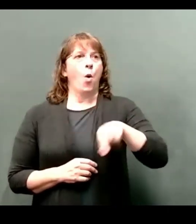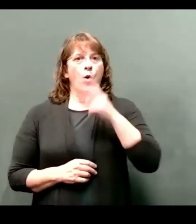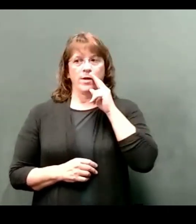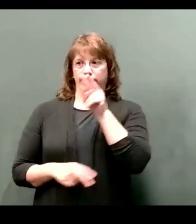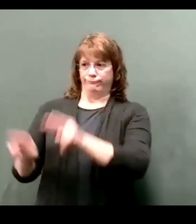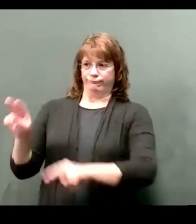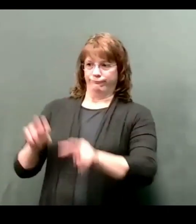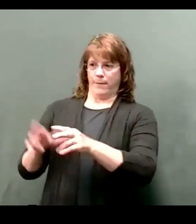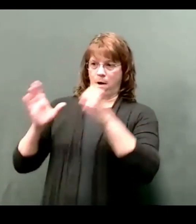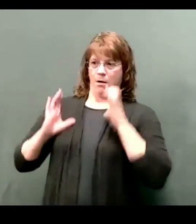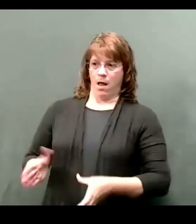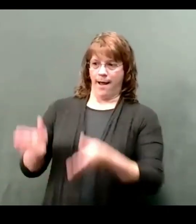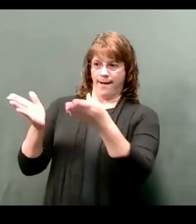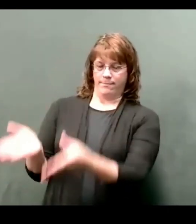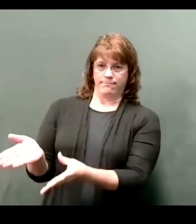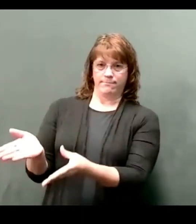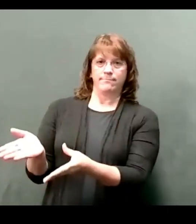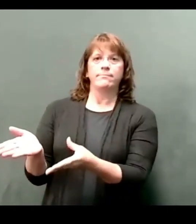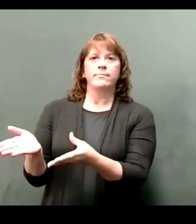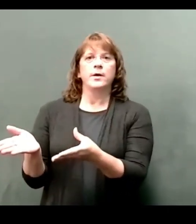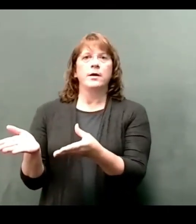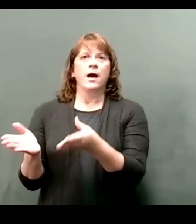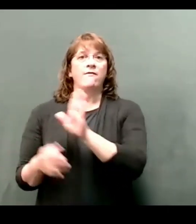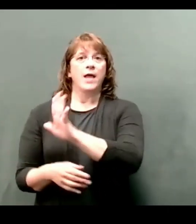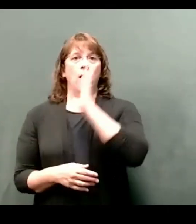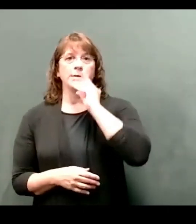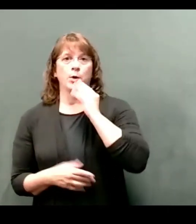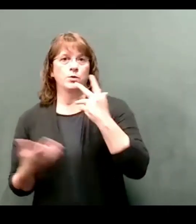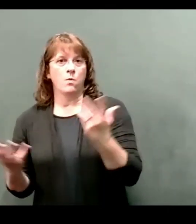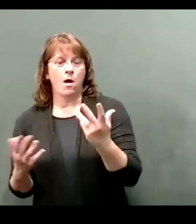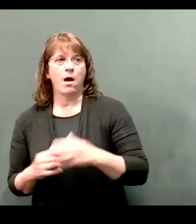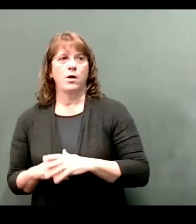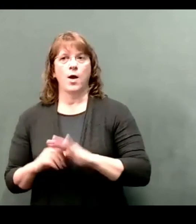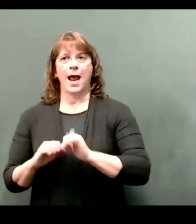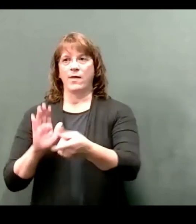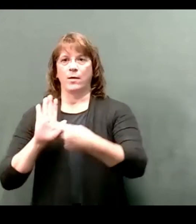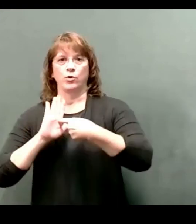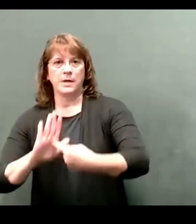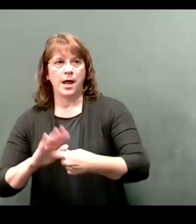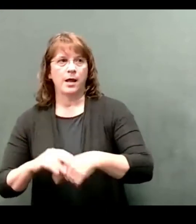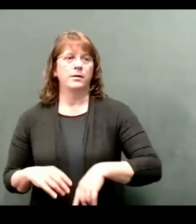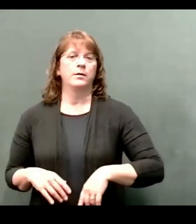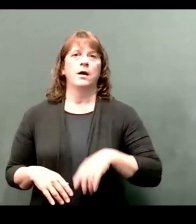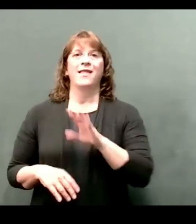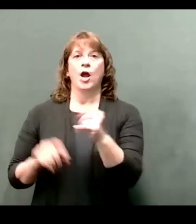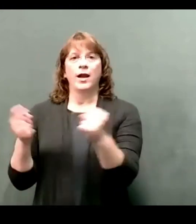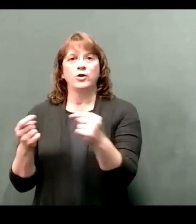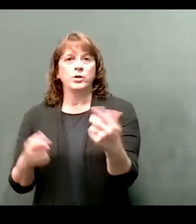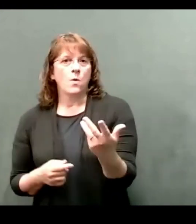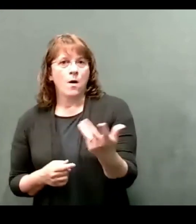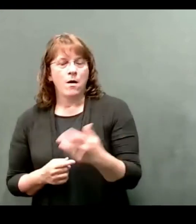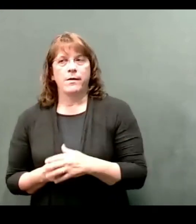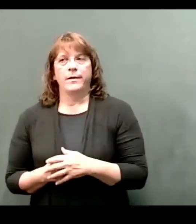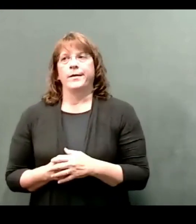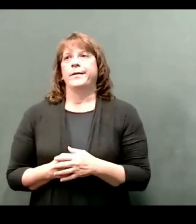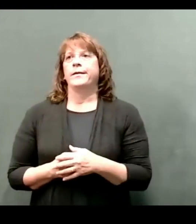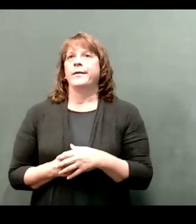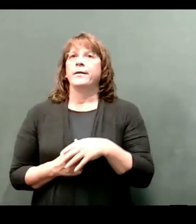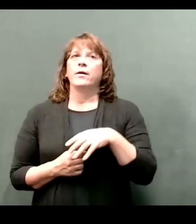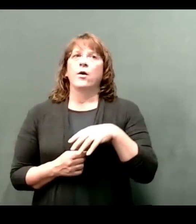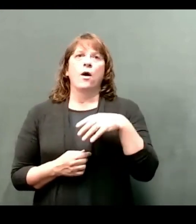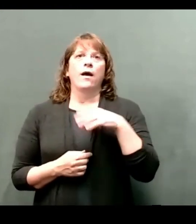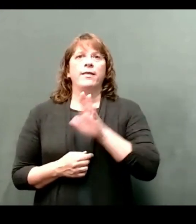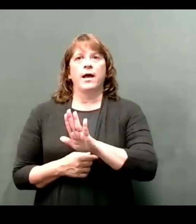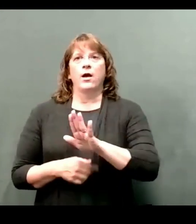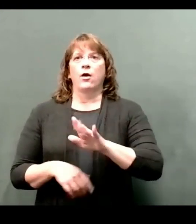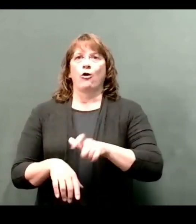at a client in terms of, what their experience was, or how they presented, or, what injuries they had, or,